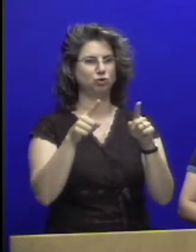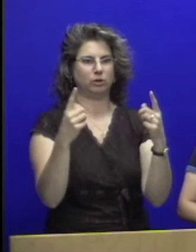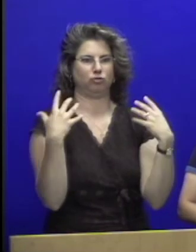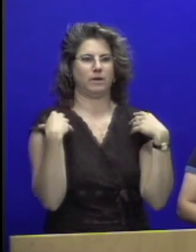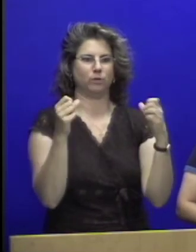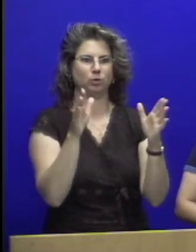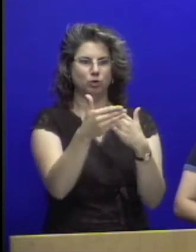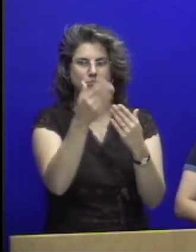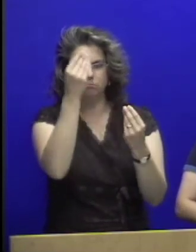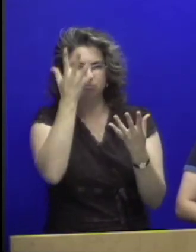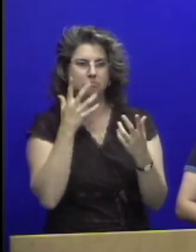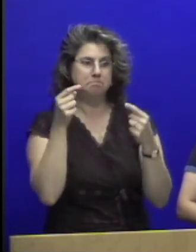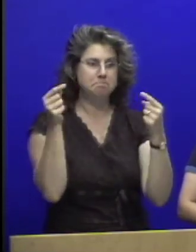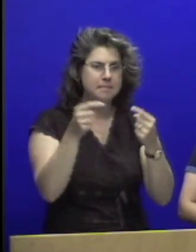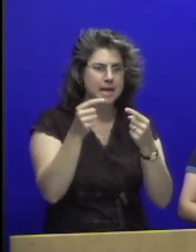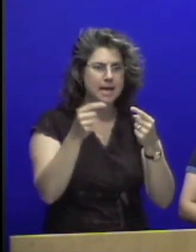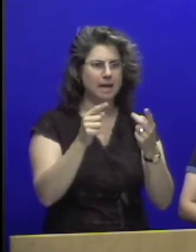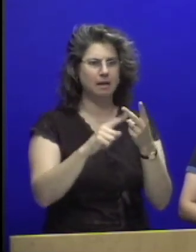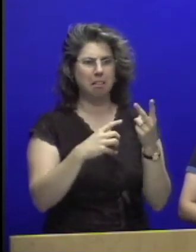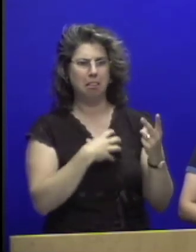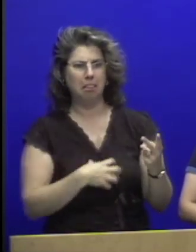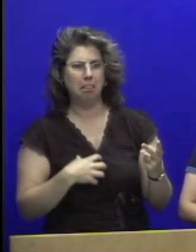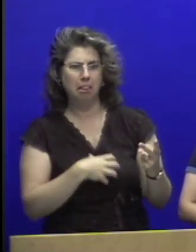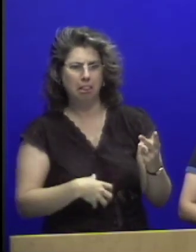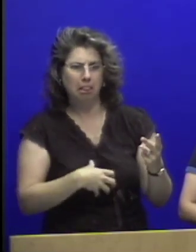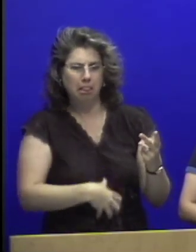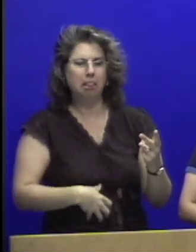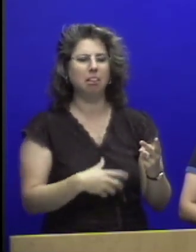to let us know if you're in pain or you're nauseated.